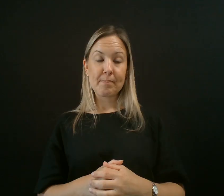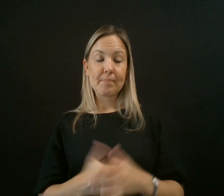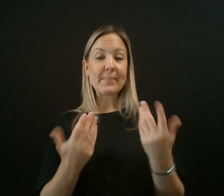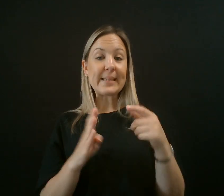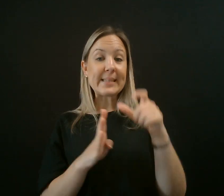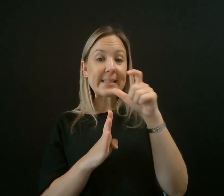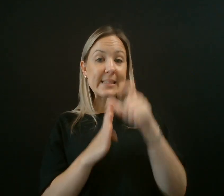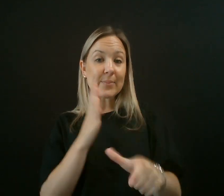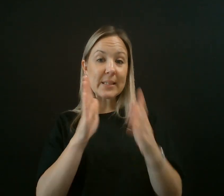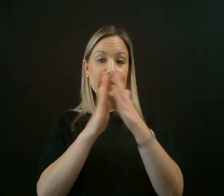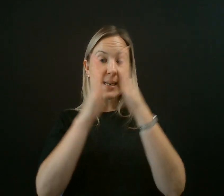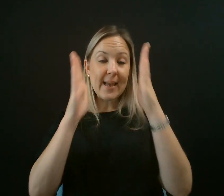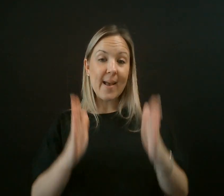Disability Housing Advocacy Service.